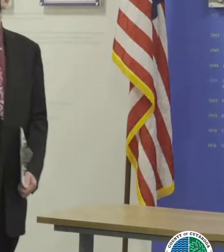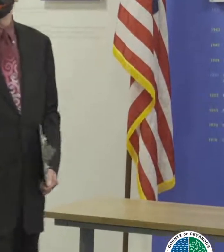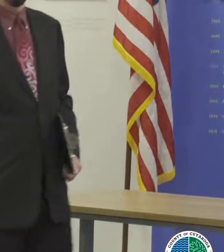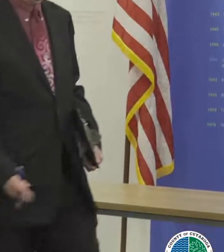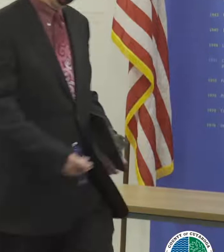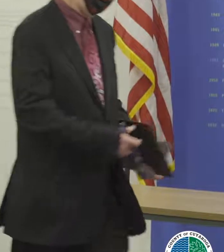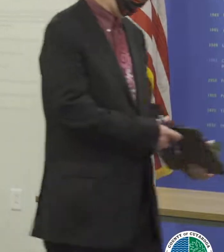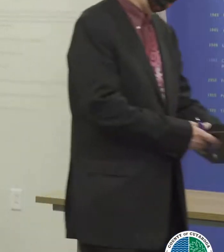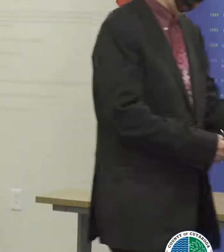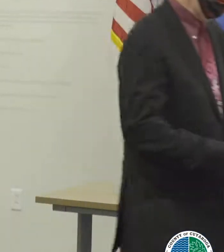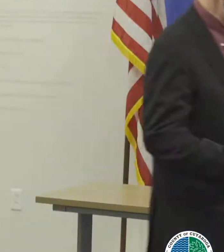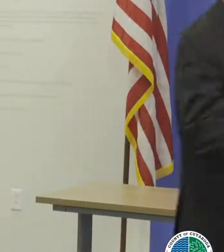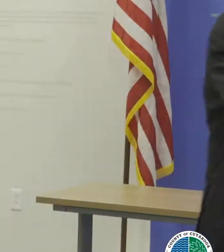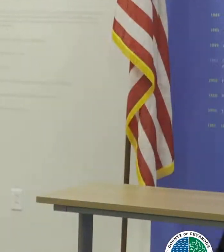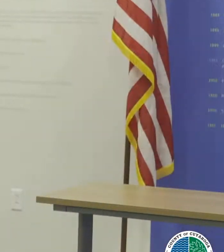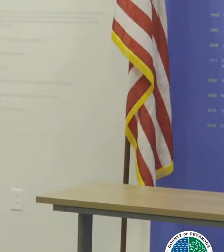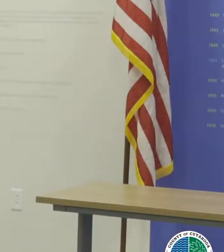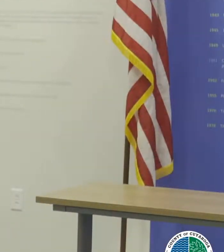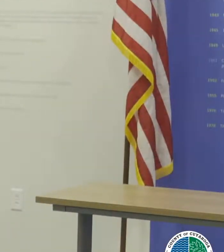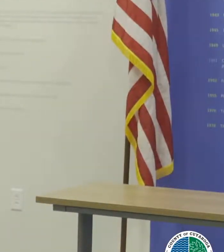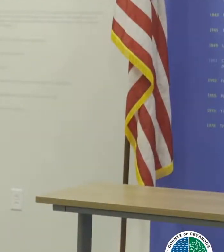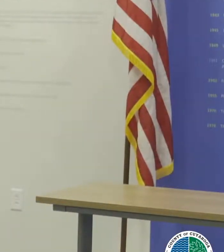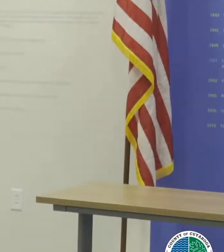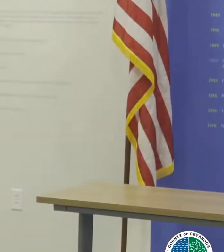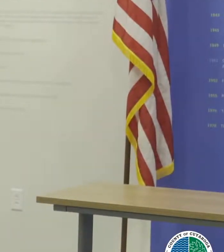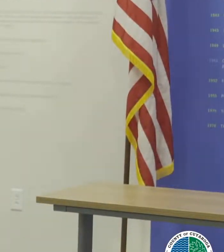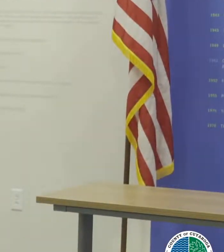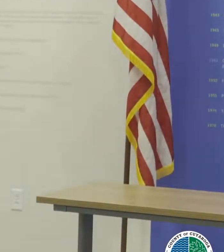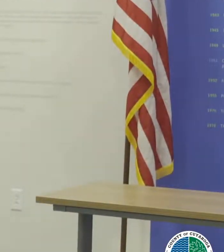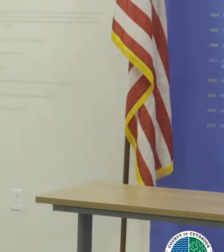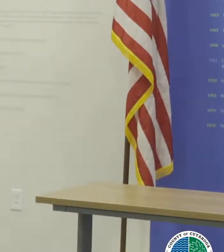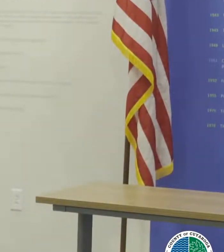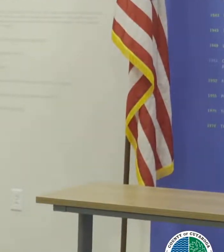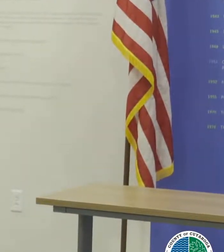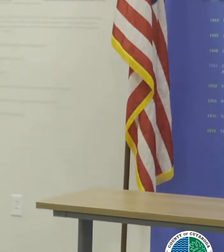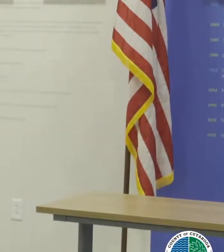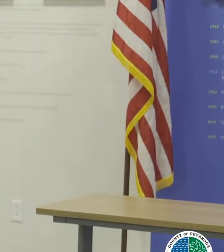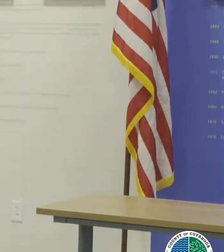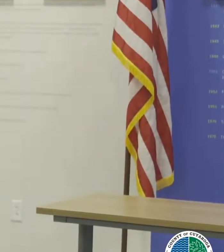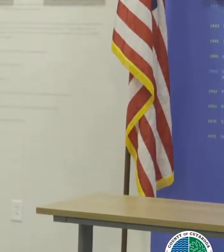that Hey, Kevin, we don't have the banner up.